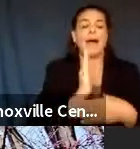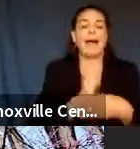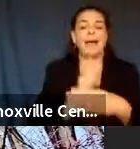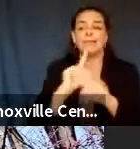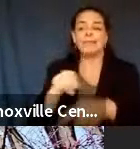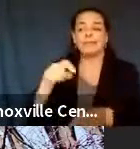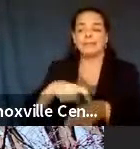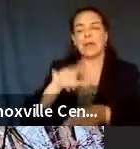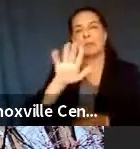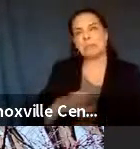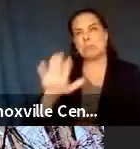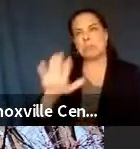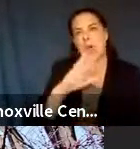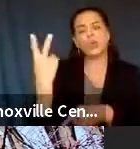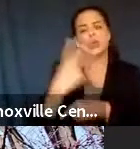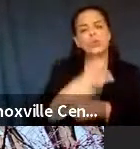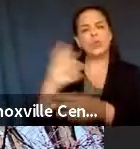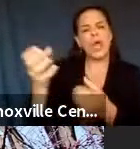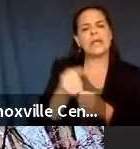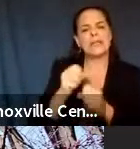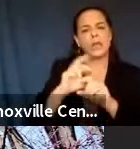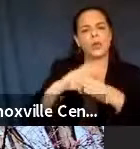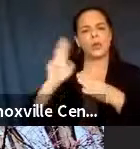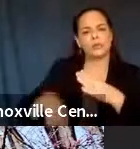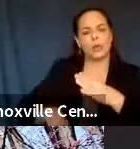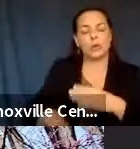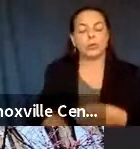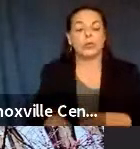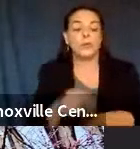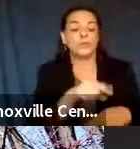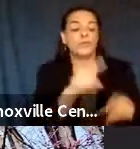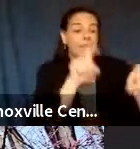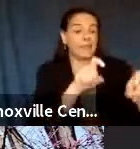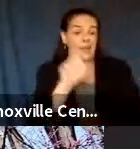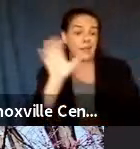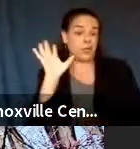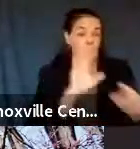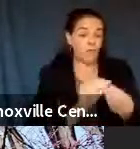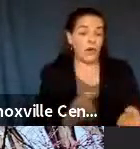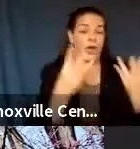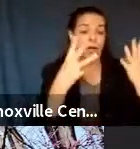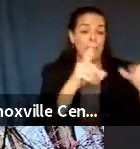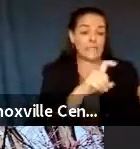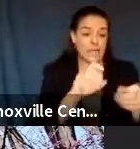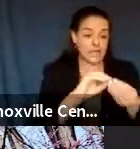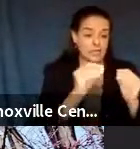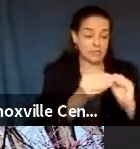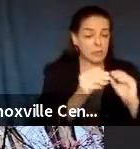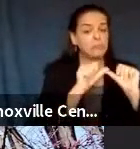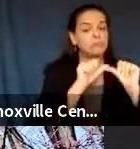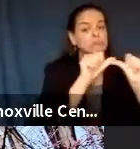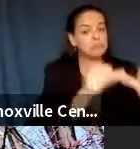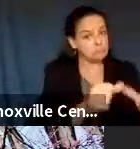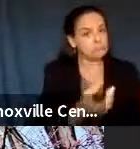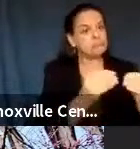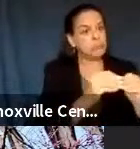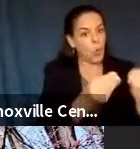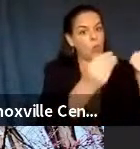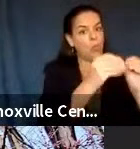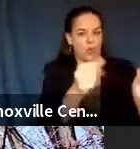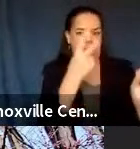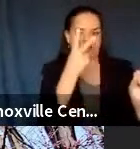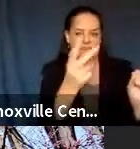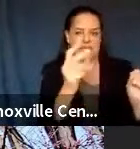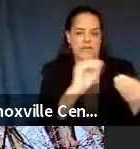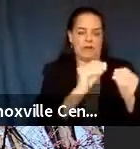time remains around 2 days. Regarding testing, overall, the number of tests conducted continues to trend up, as you can see on the